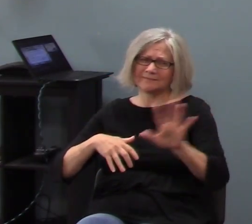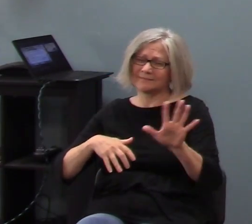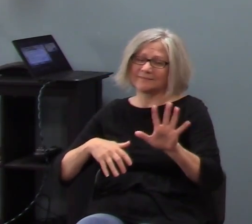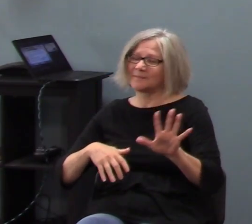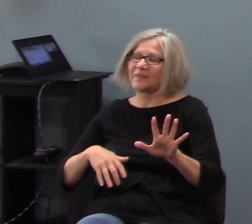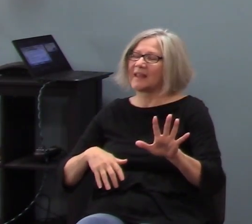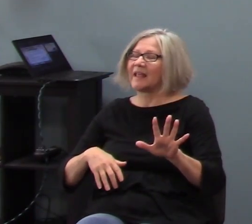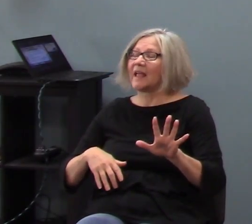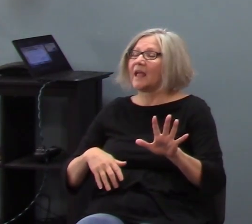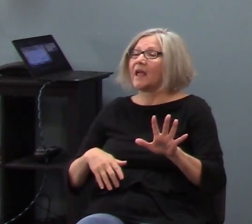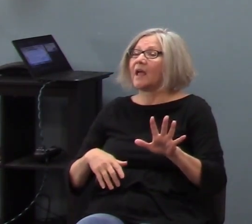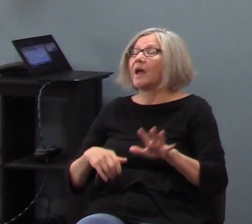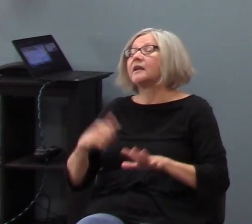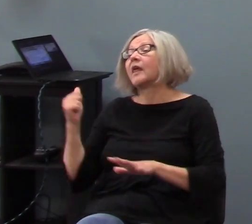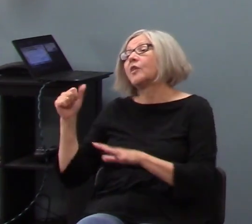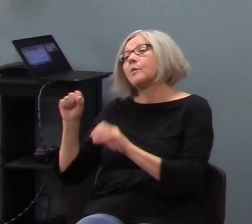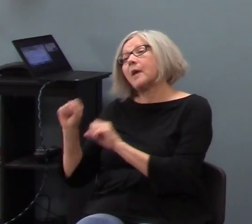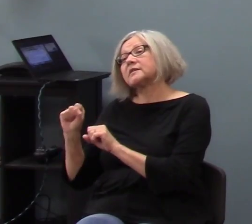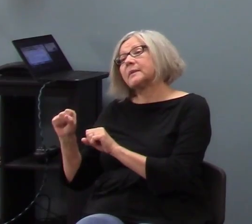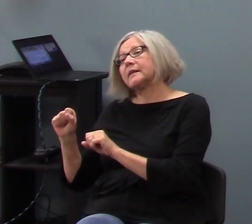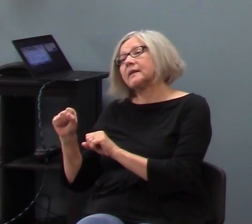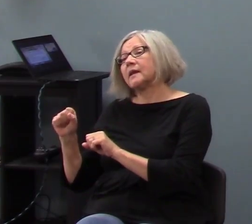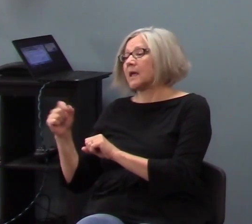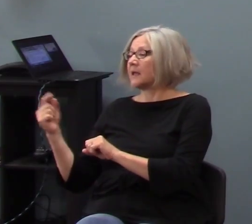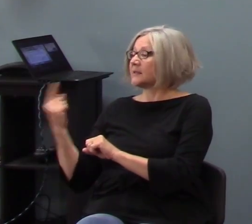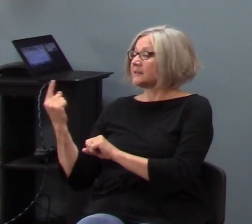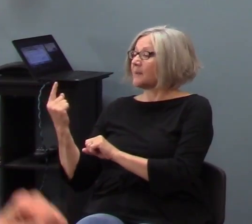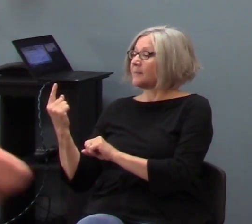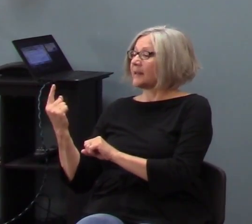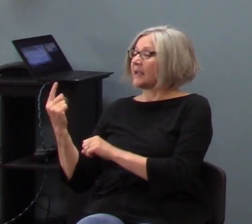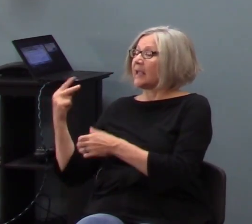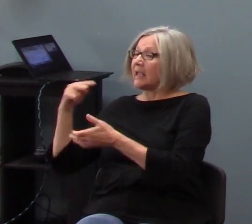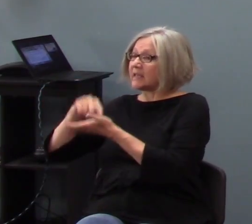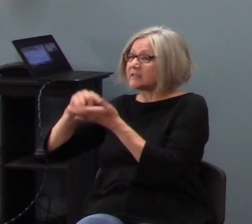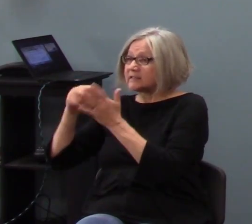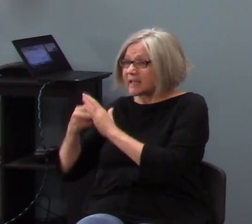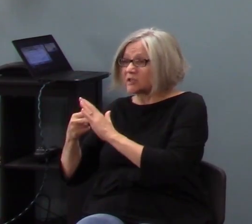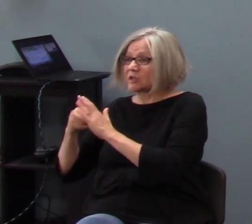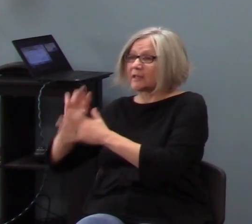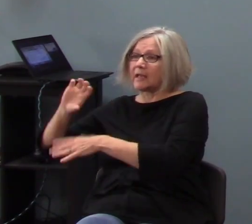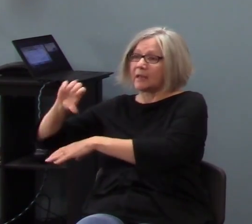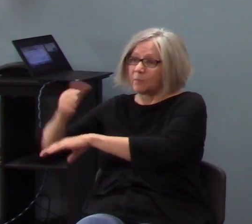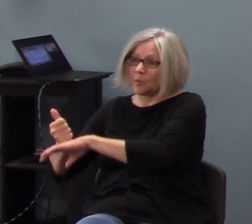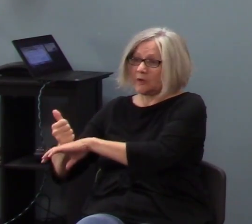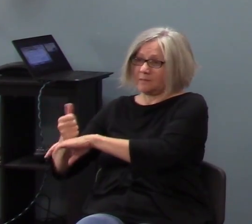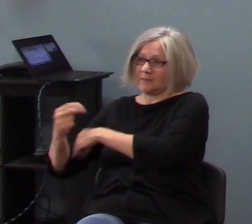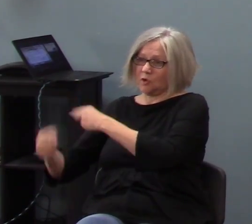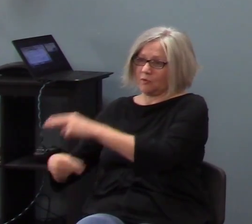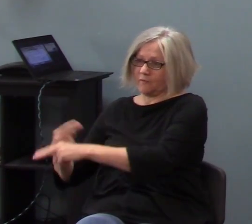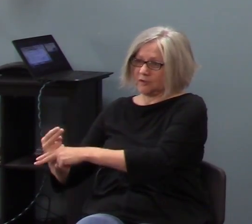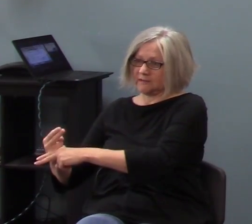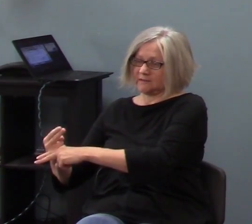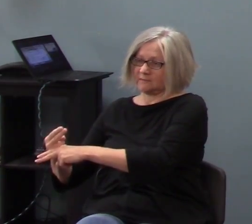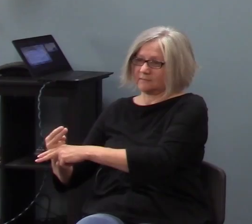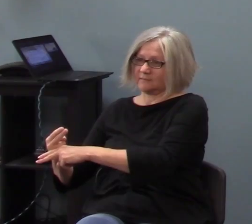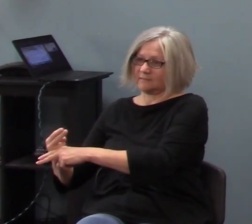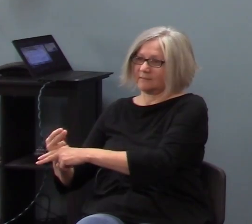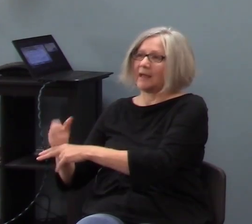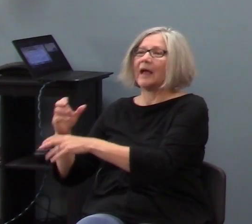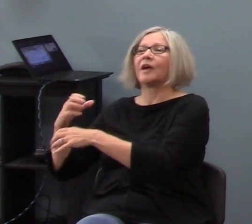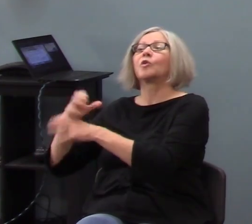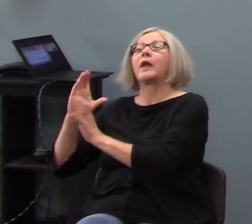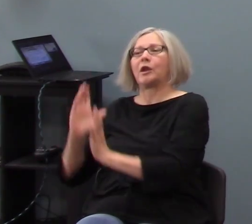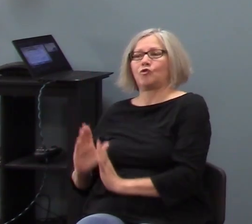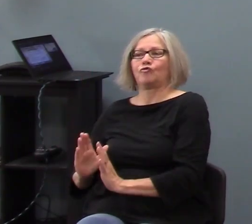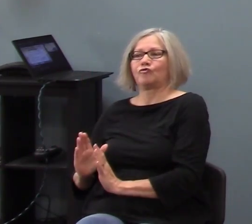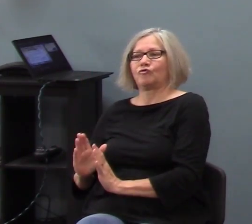And the other possibility is that maybe something intentionally put this here. Was there an intelligent creator? And a theory we're sort of looking at is the idea of intelligent